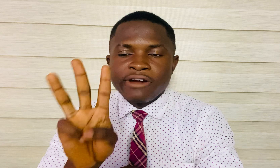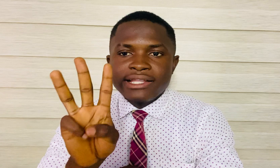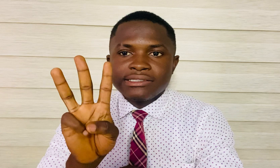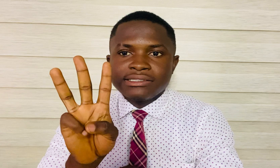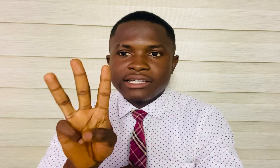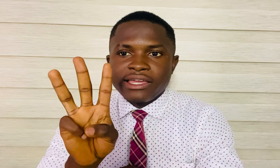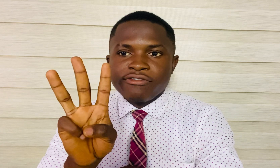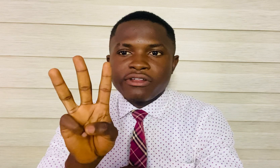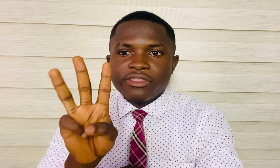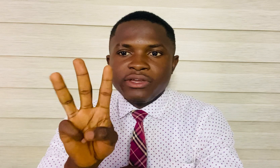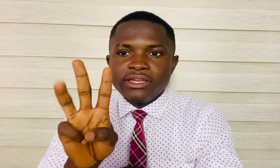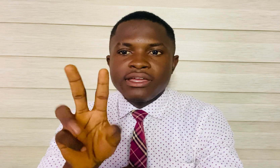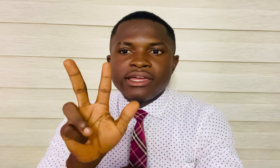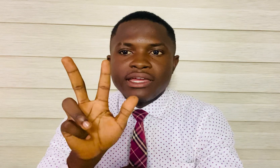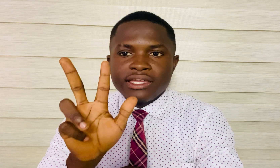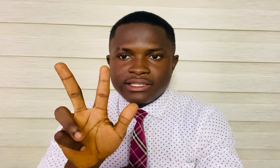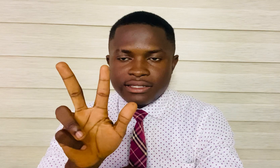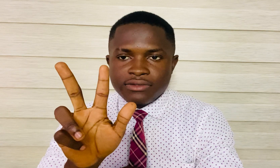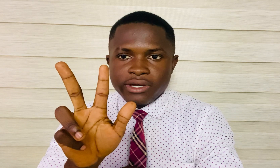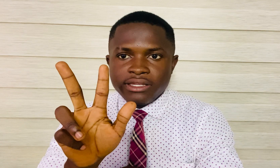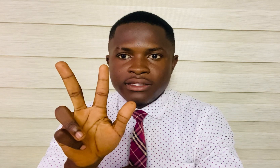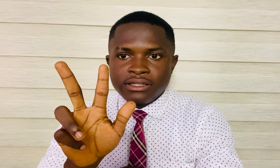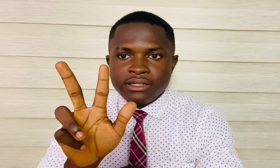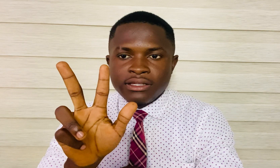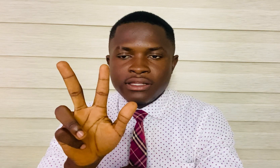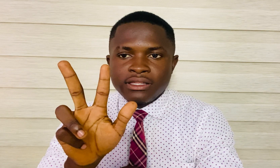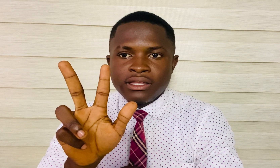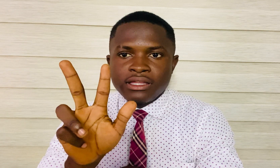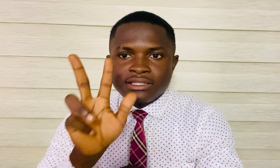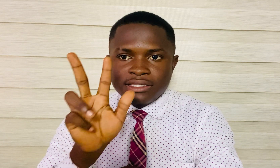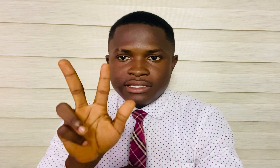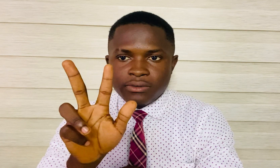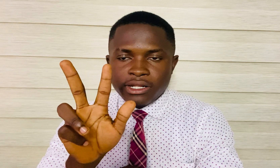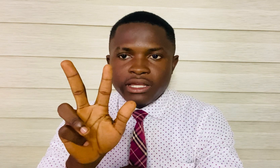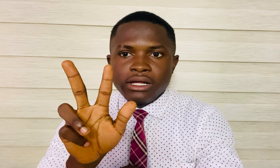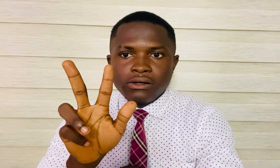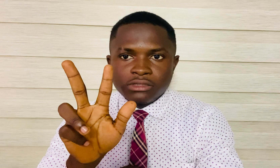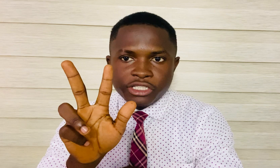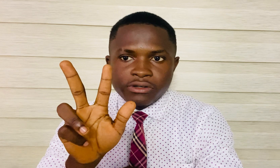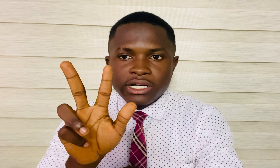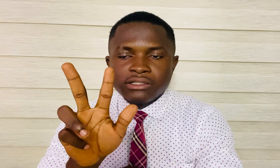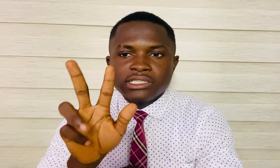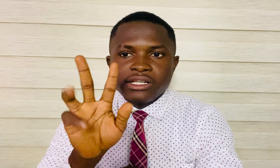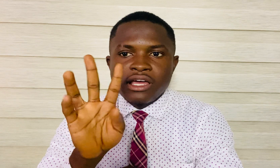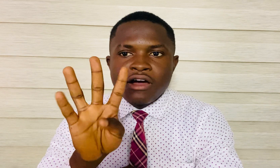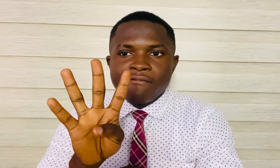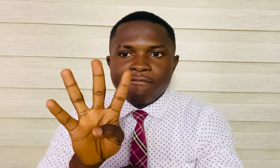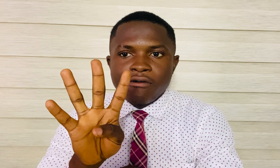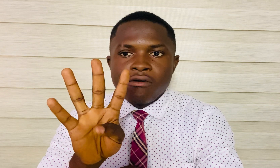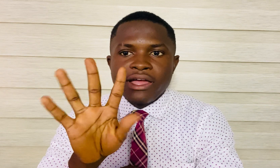right sign for 3 is this way. This way. Then you can continue counting 4 and